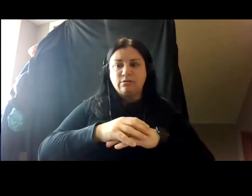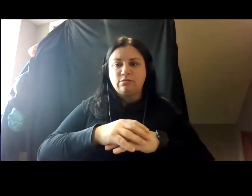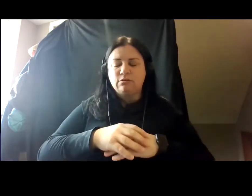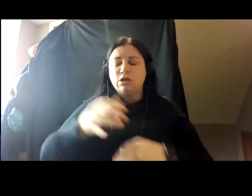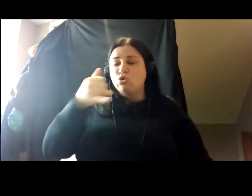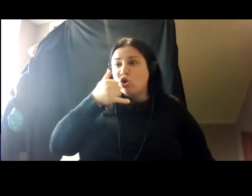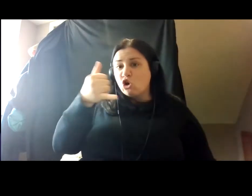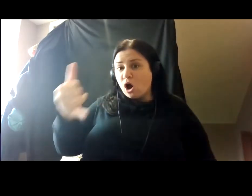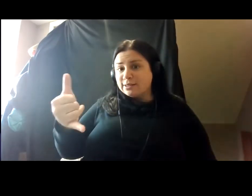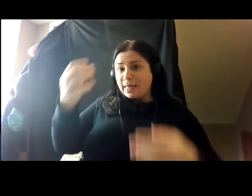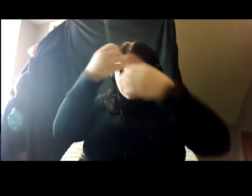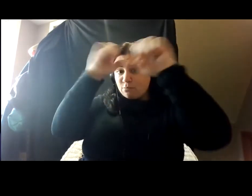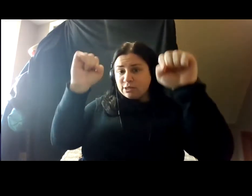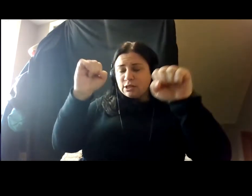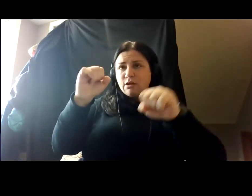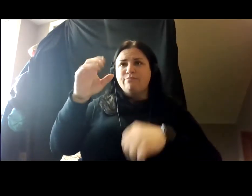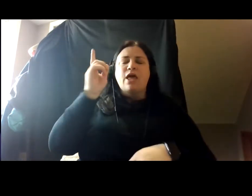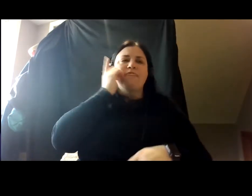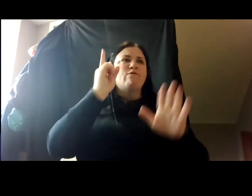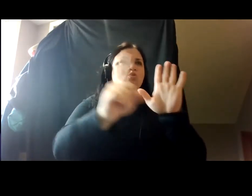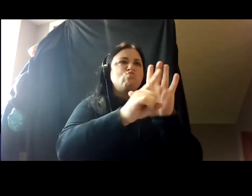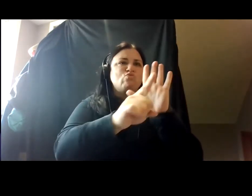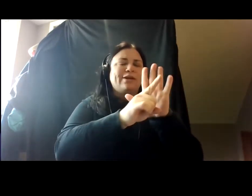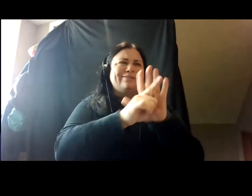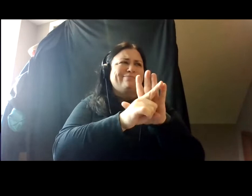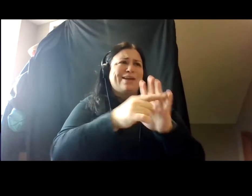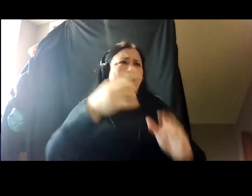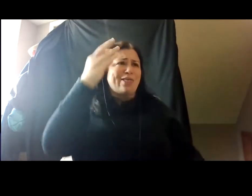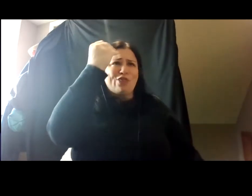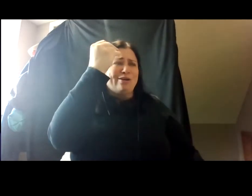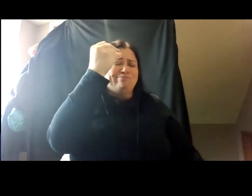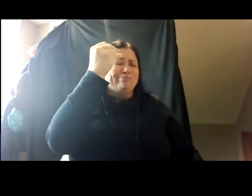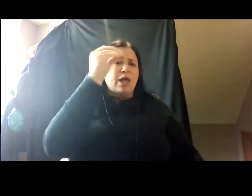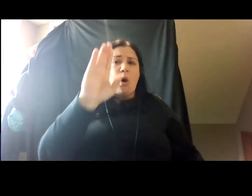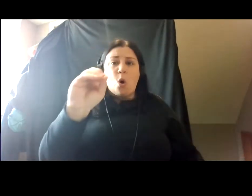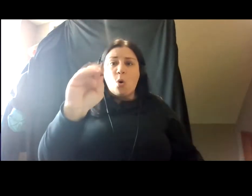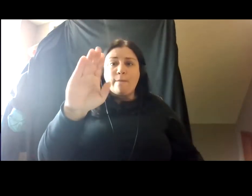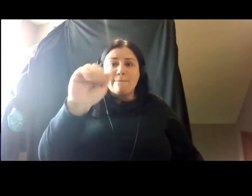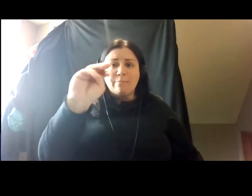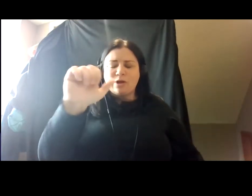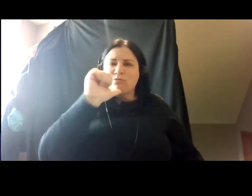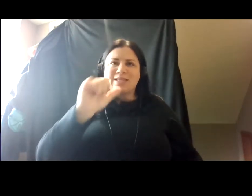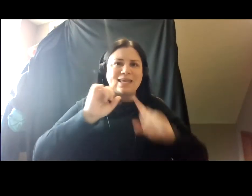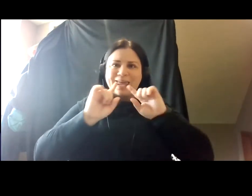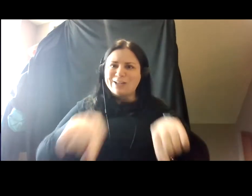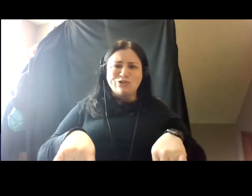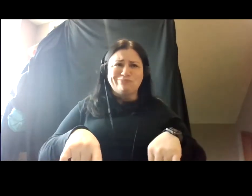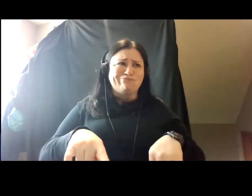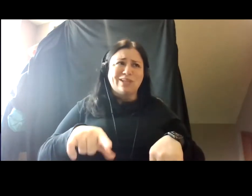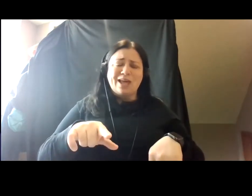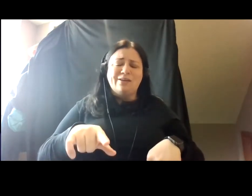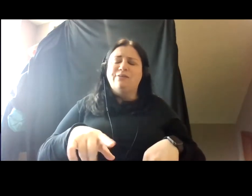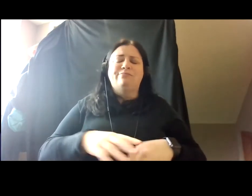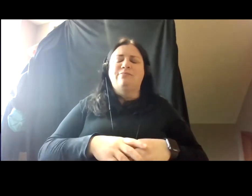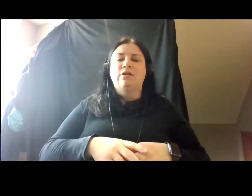he calls him up on the phone. The phone rings. I was like, there's no way Obama is going to pick up the phone. Like, I don't even know if that's really his phone. I was like, there's no way. Although